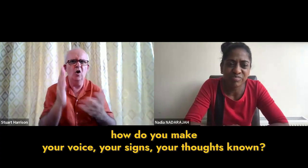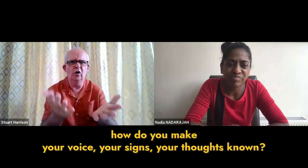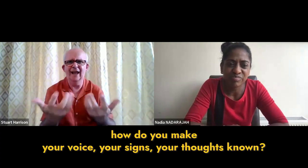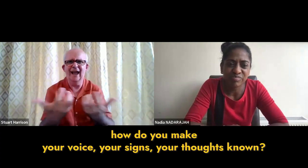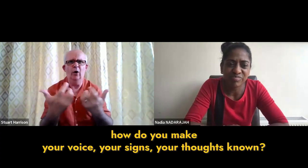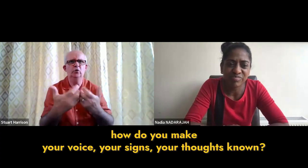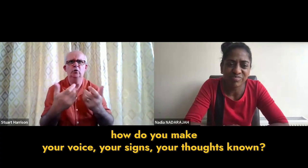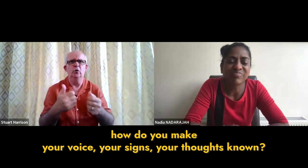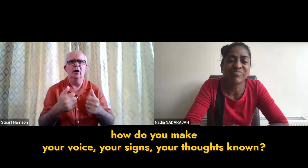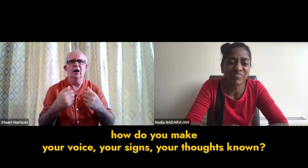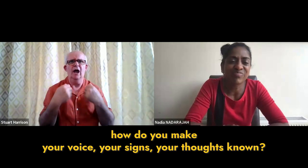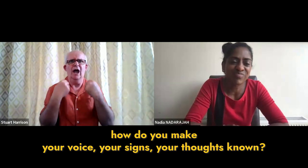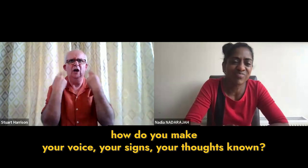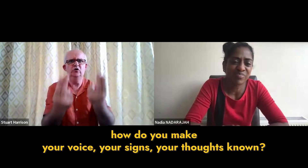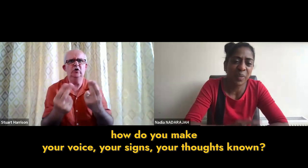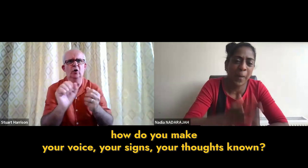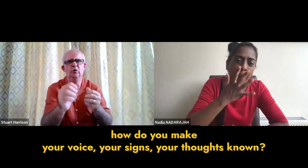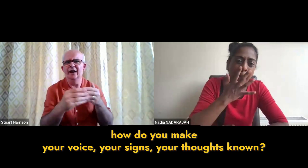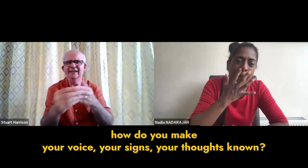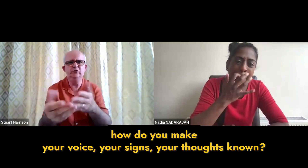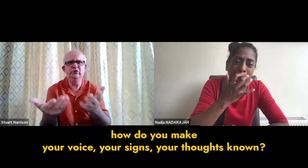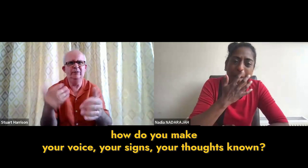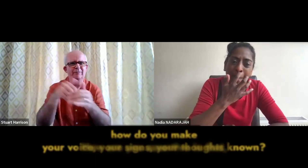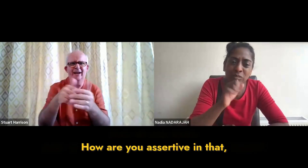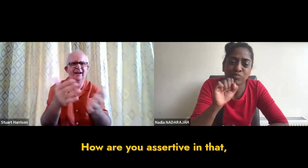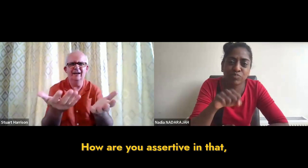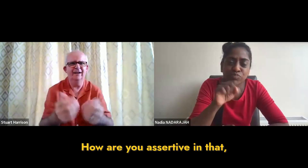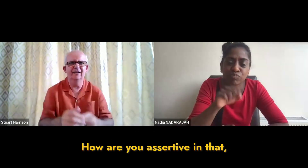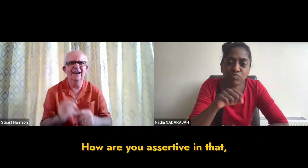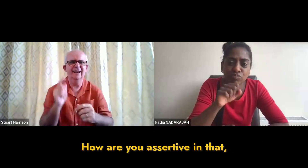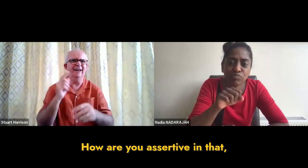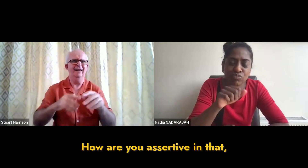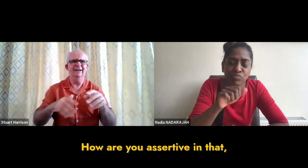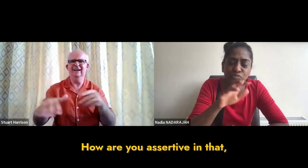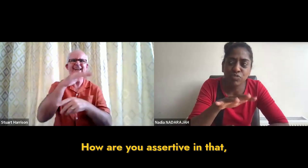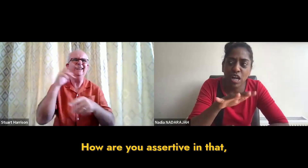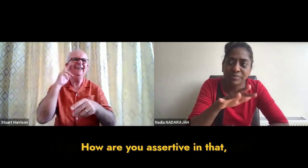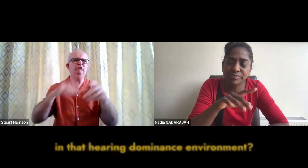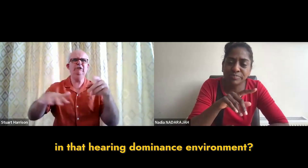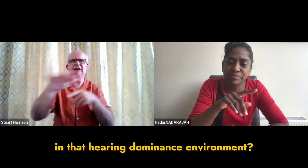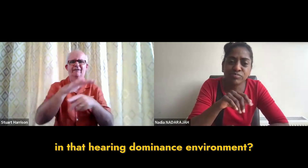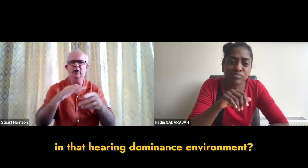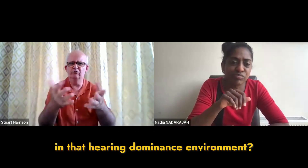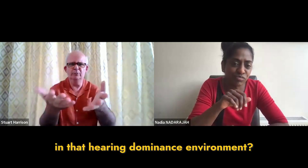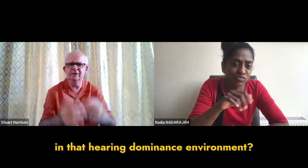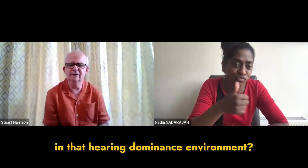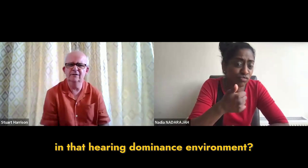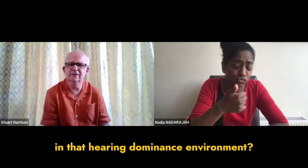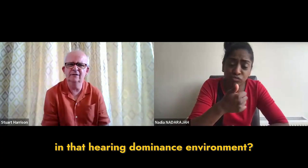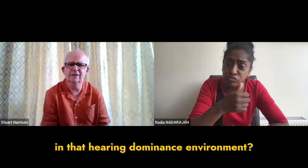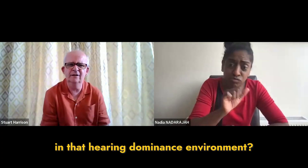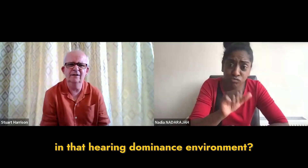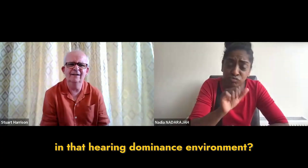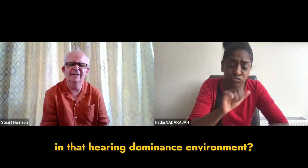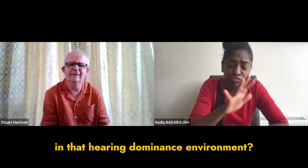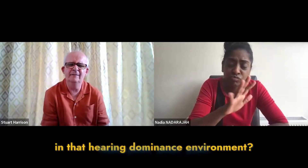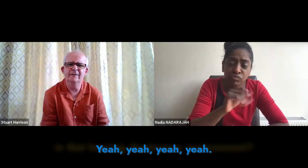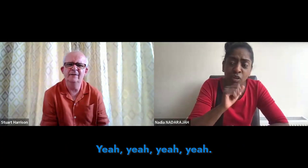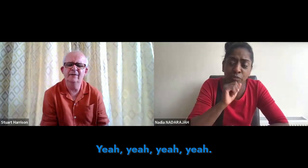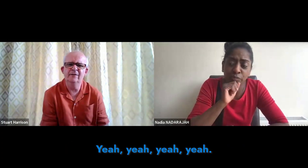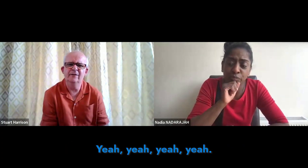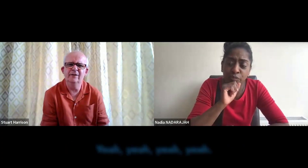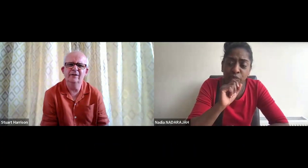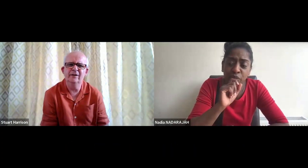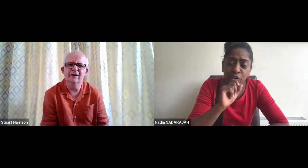your signs, your thoughts known? How are you assertive in that hearing dominant